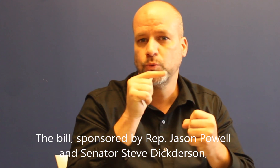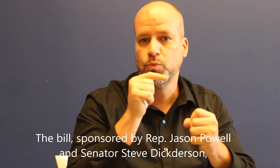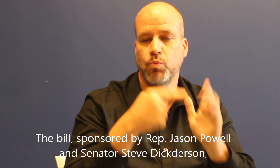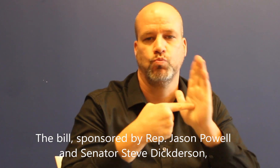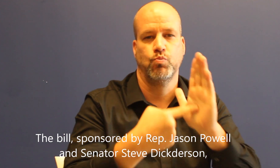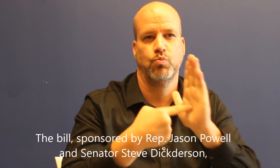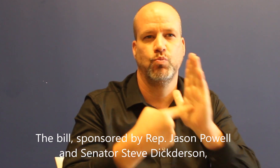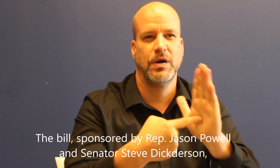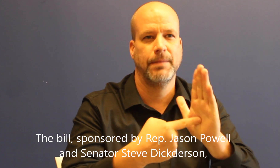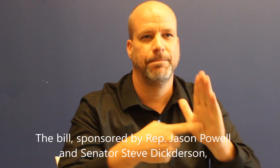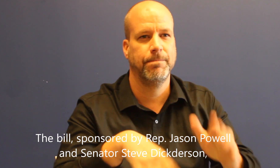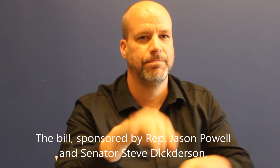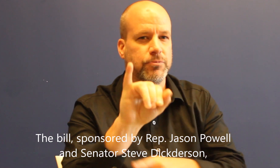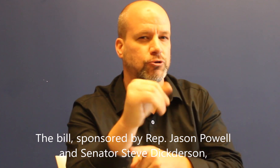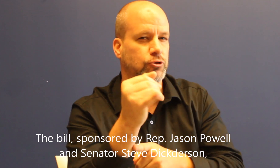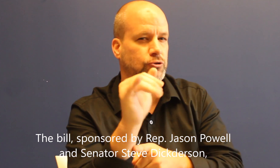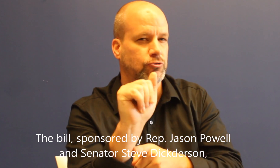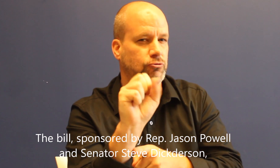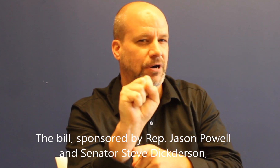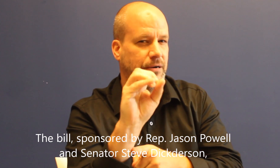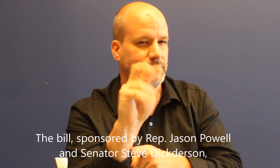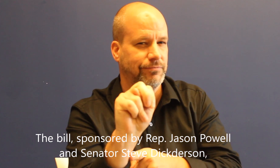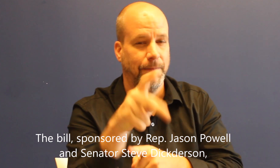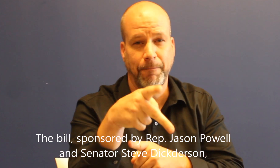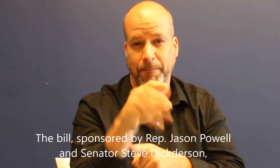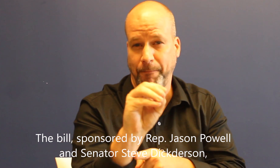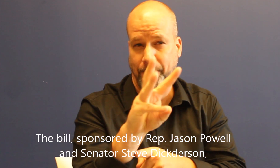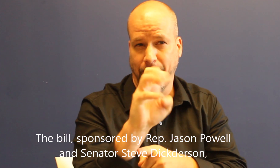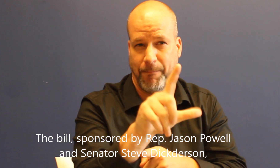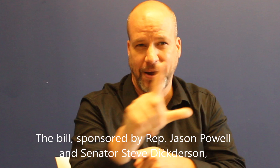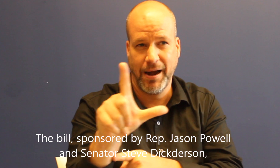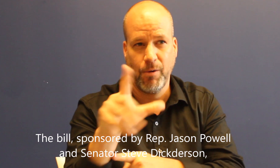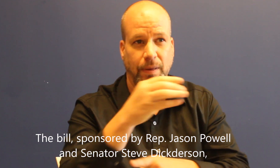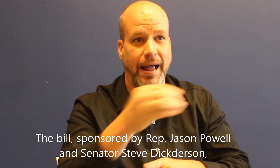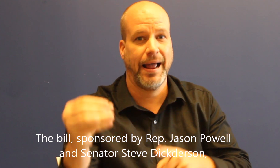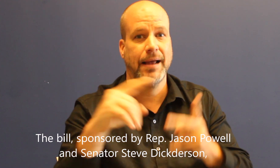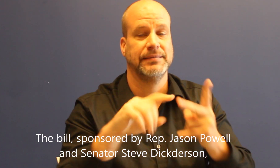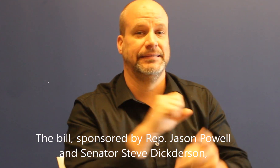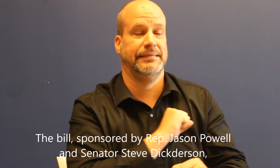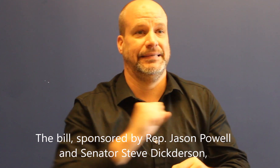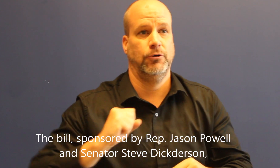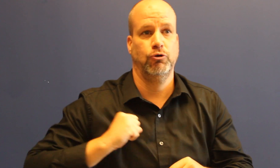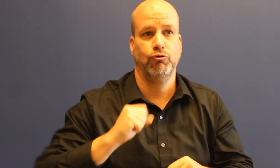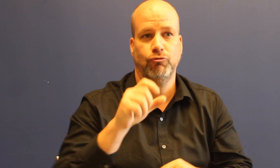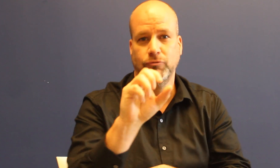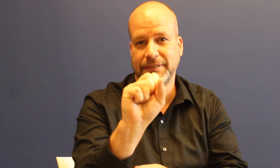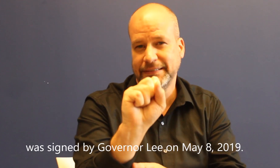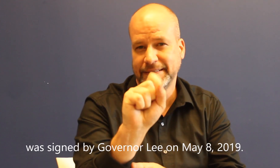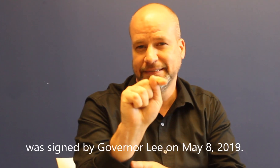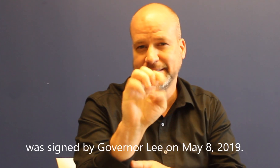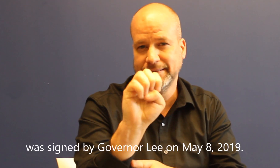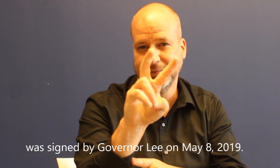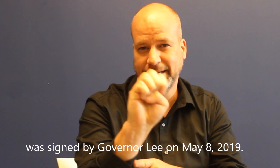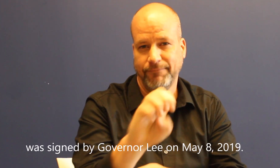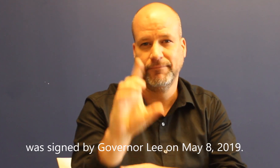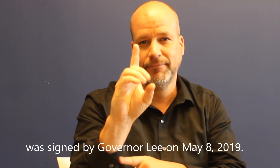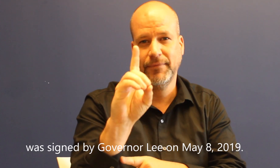The bill, sponsored by Representative Jason Powell and